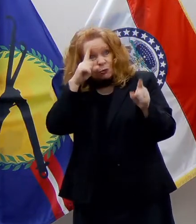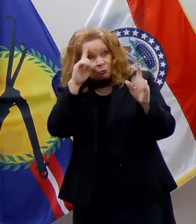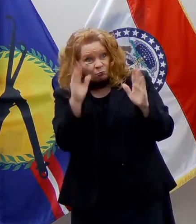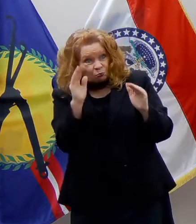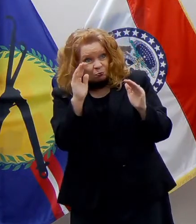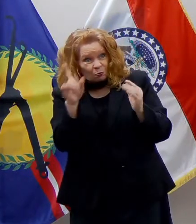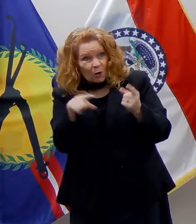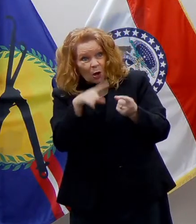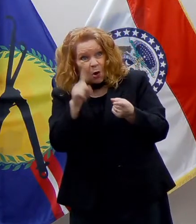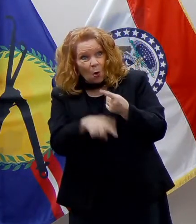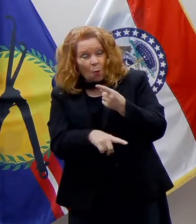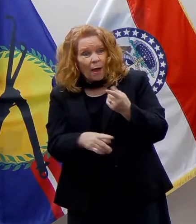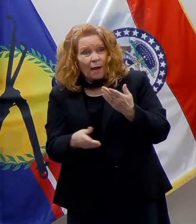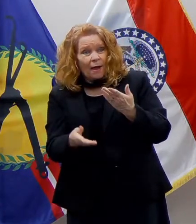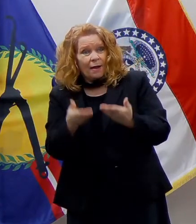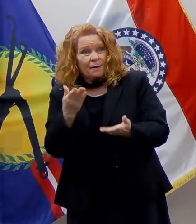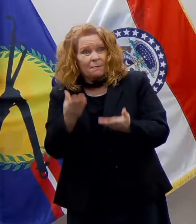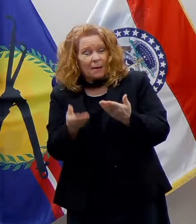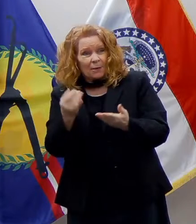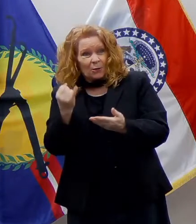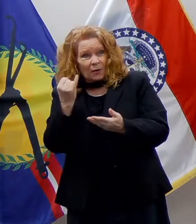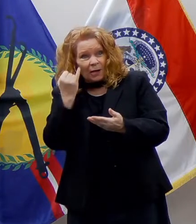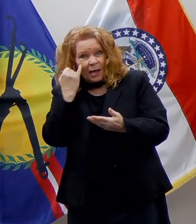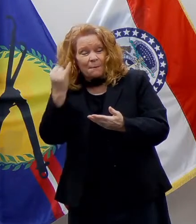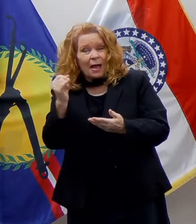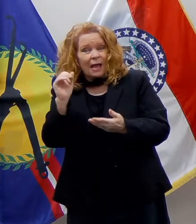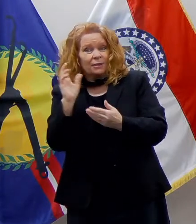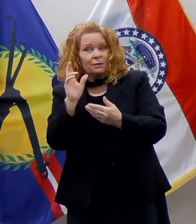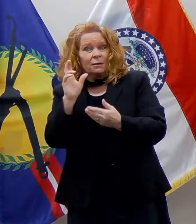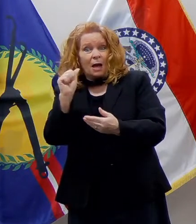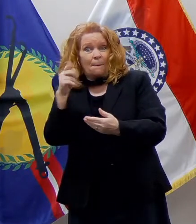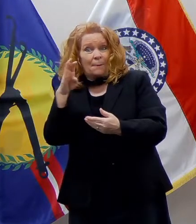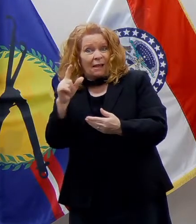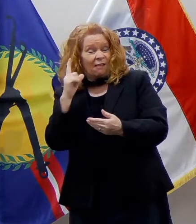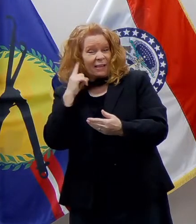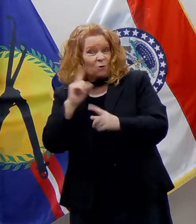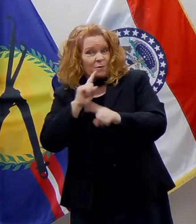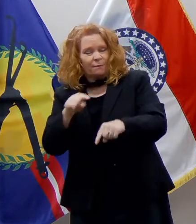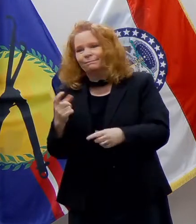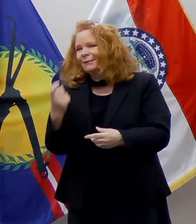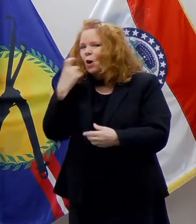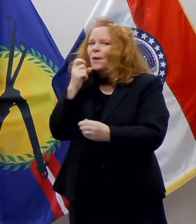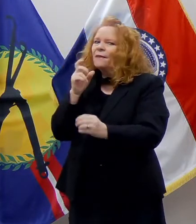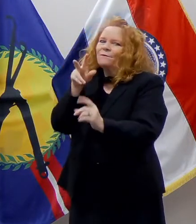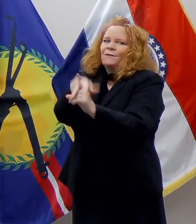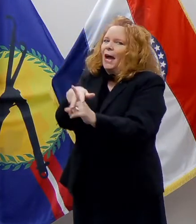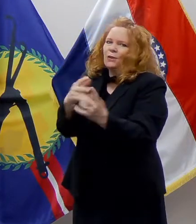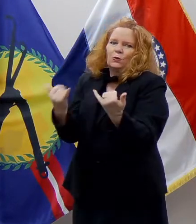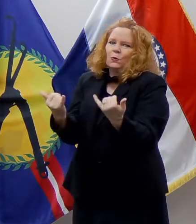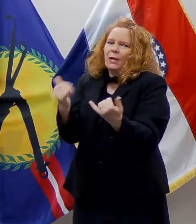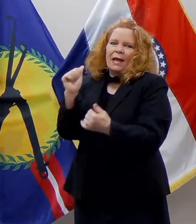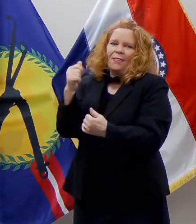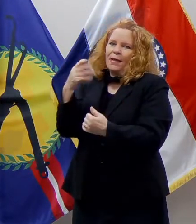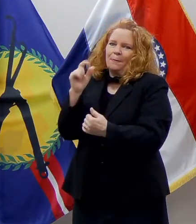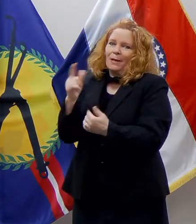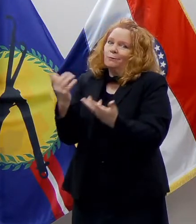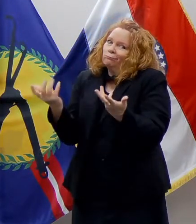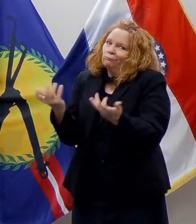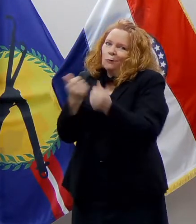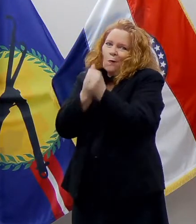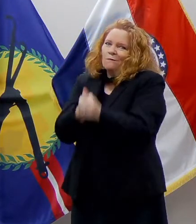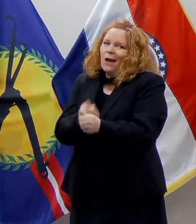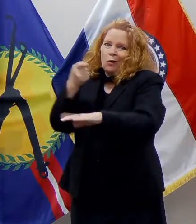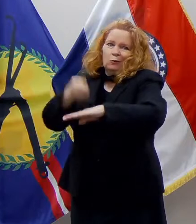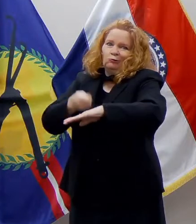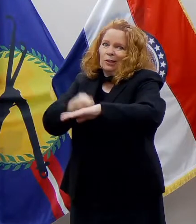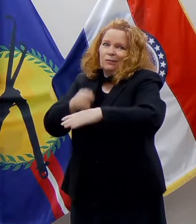might see the action of the appeal in the Cole County case? No, we just filed it today, so we'll follow the briefing schedule that the